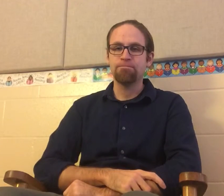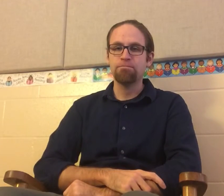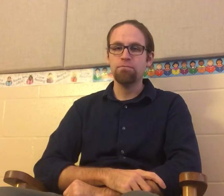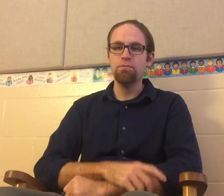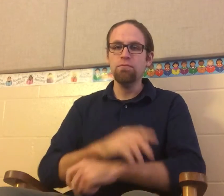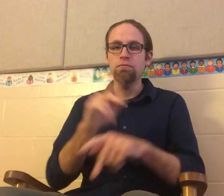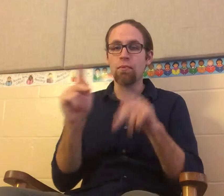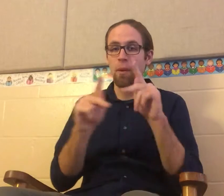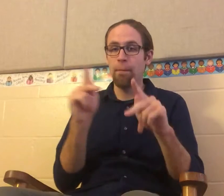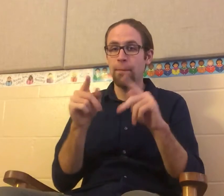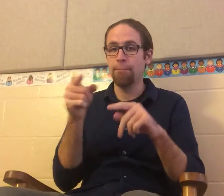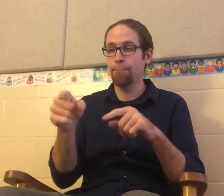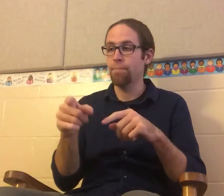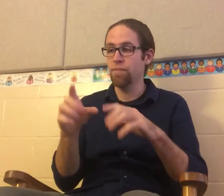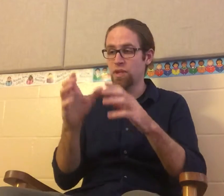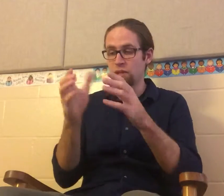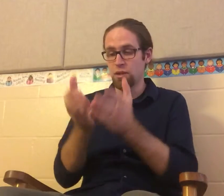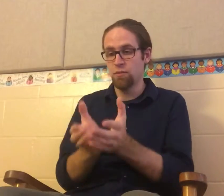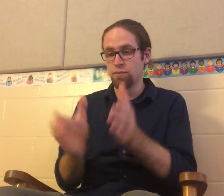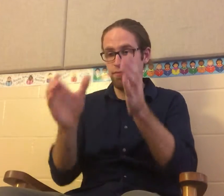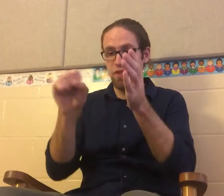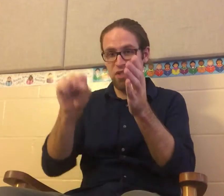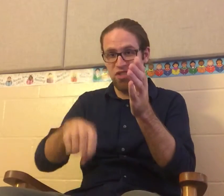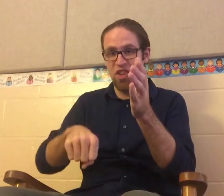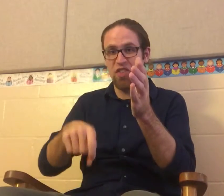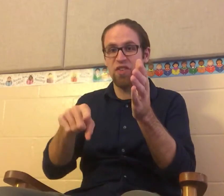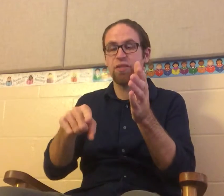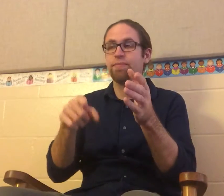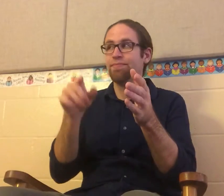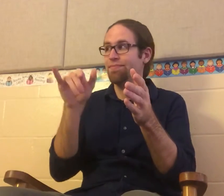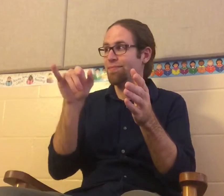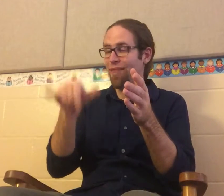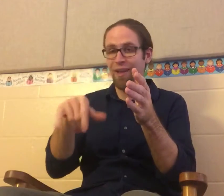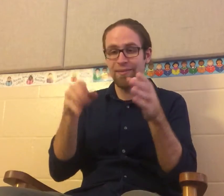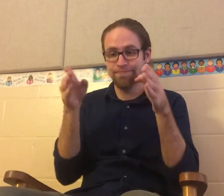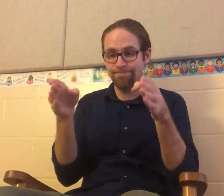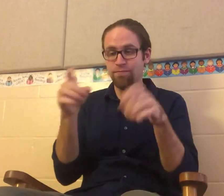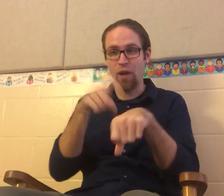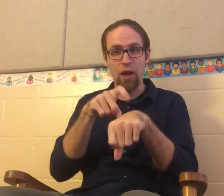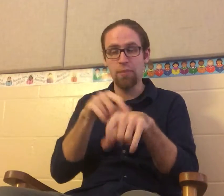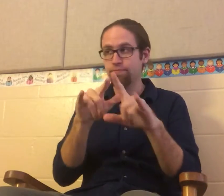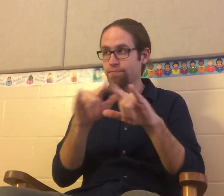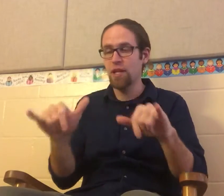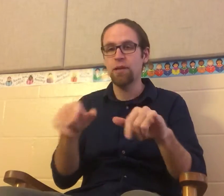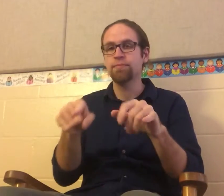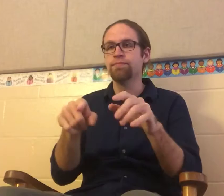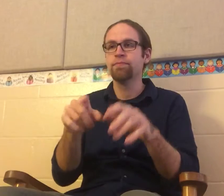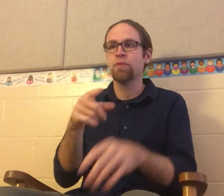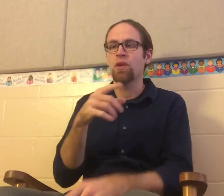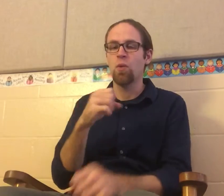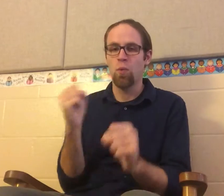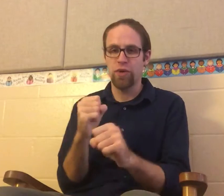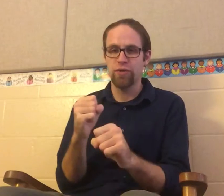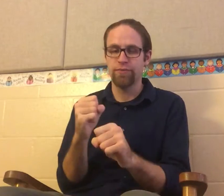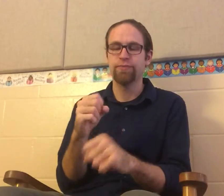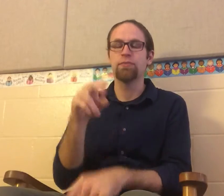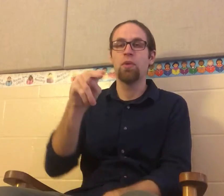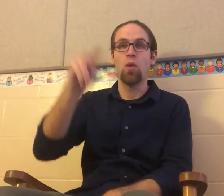People in the southern hemisphere are experiencing winter, while people in the northern hemisphere are experiencing summer.